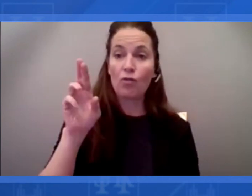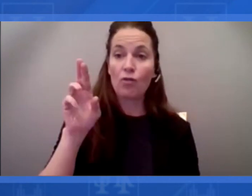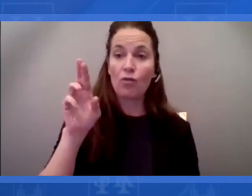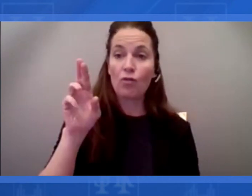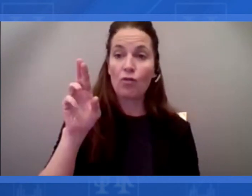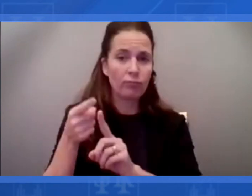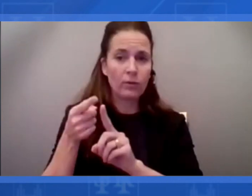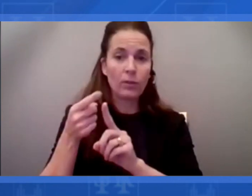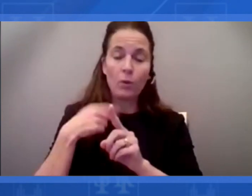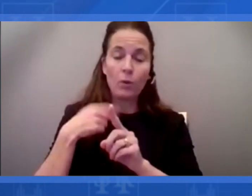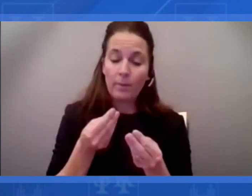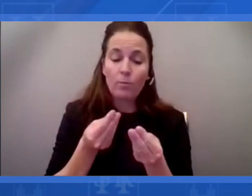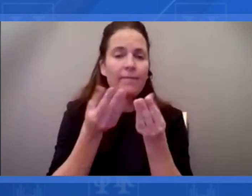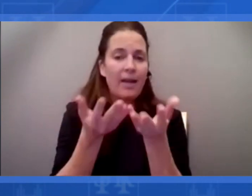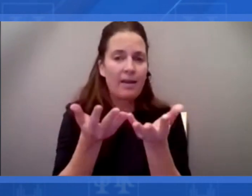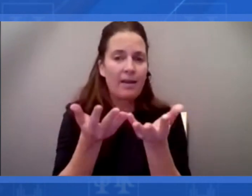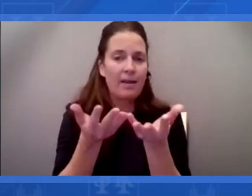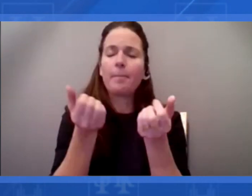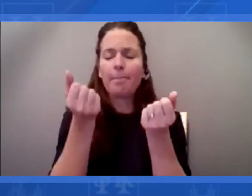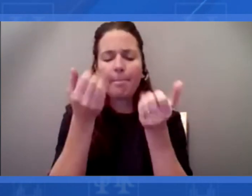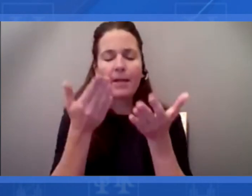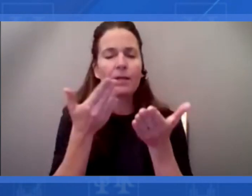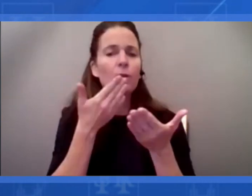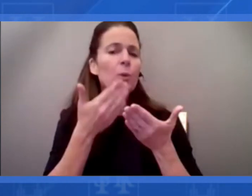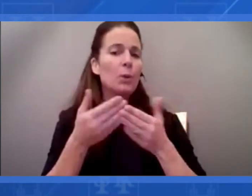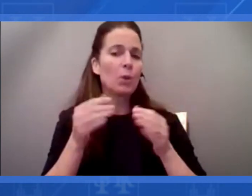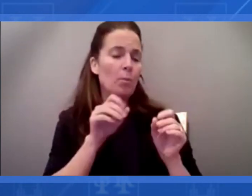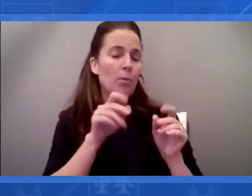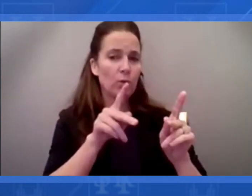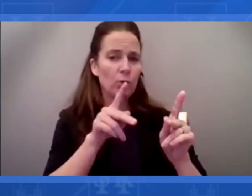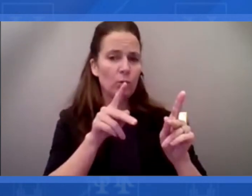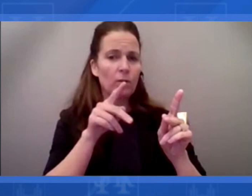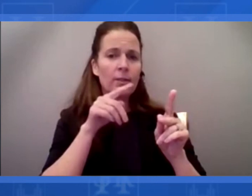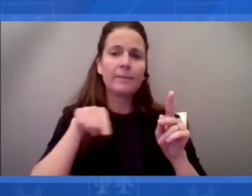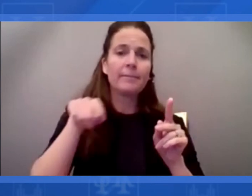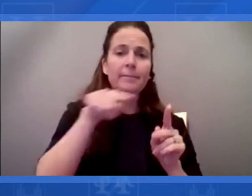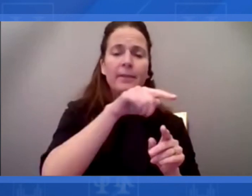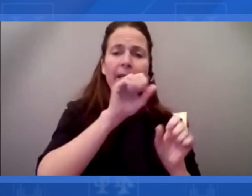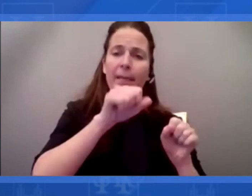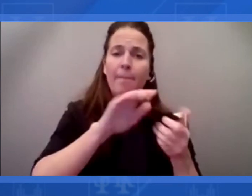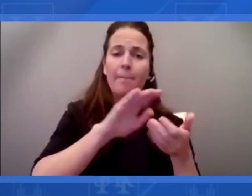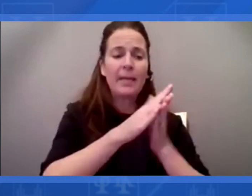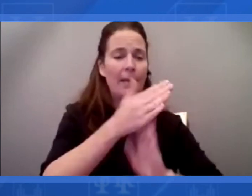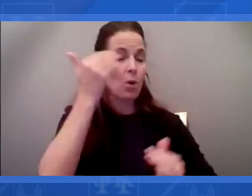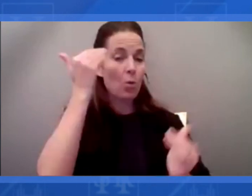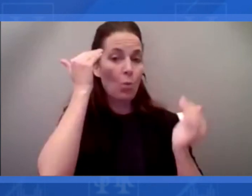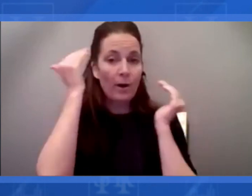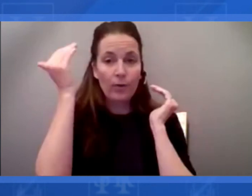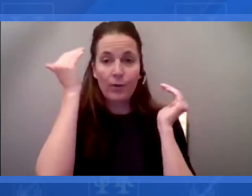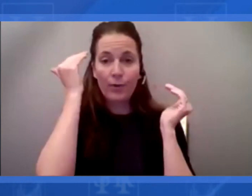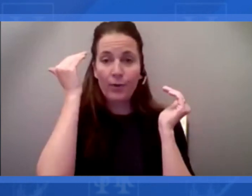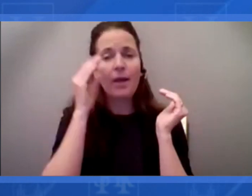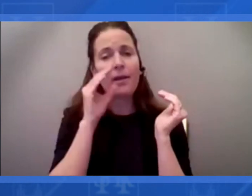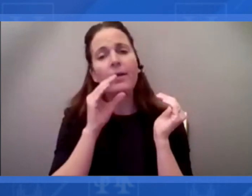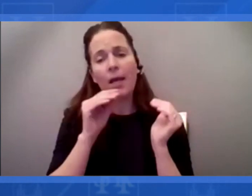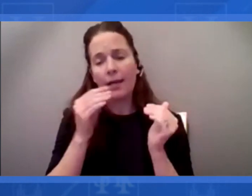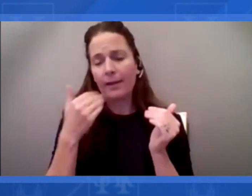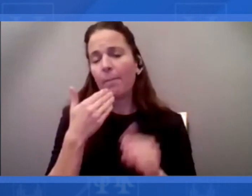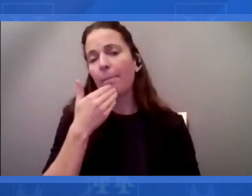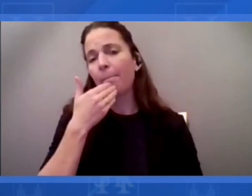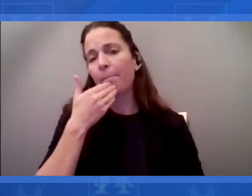opportunities to increase the awareness and engagement of our employees to provide an even better customer